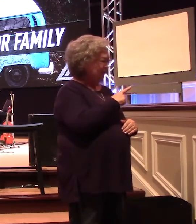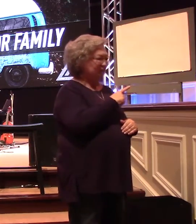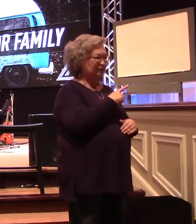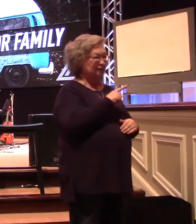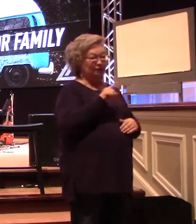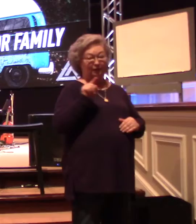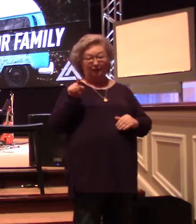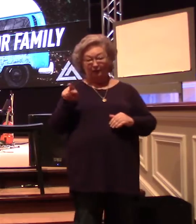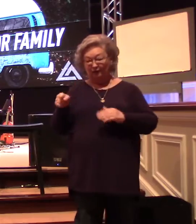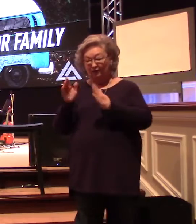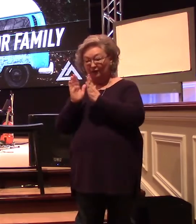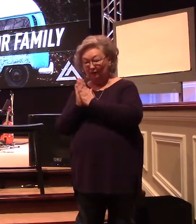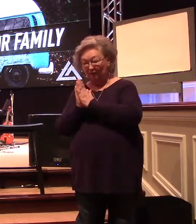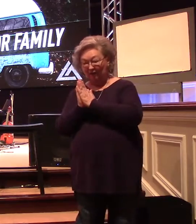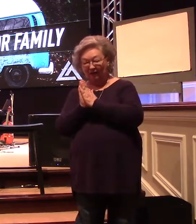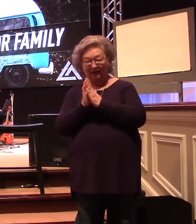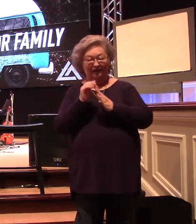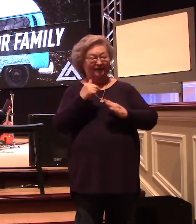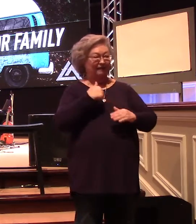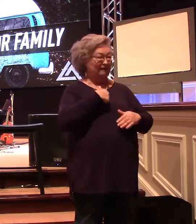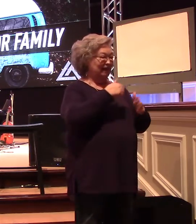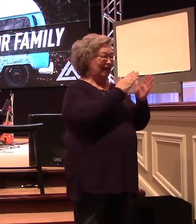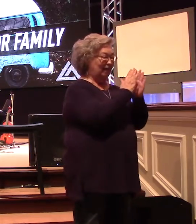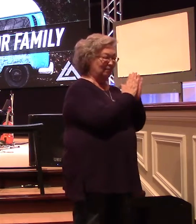prayed, and I lived.